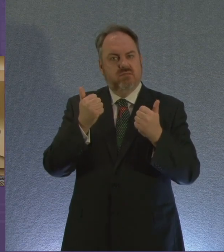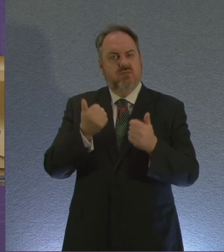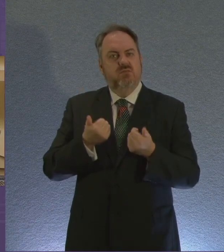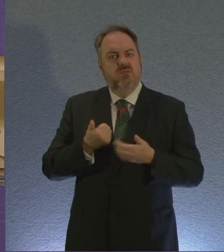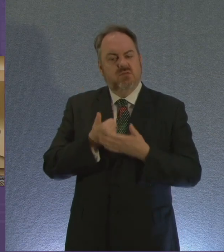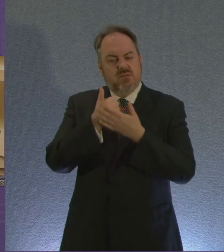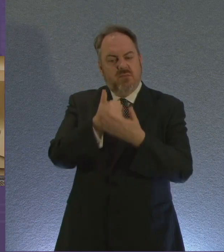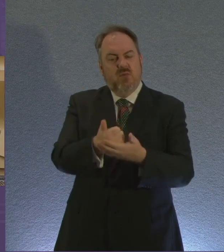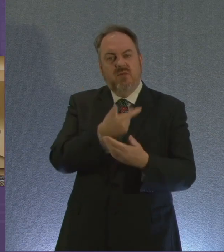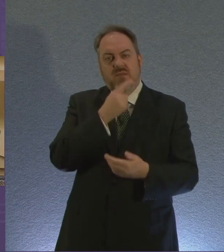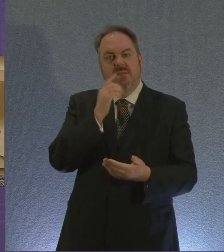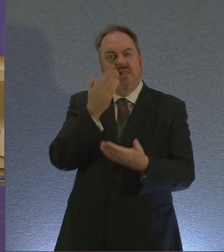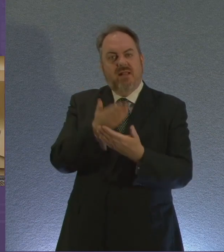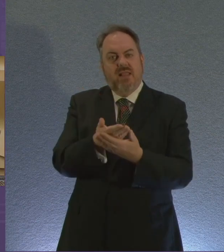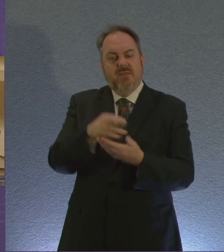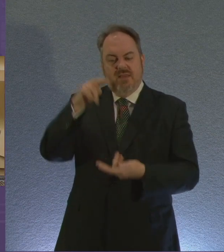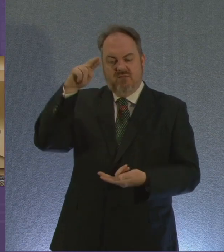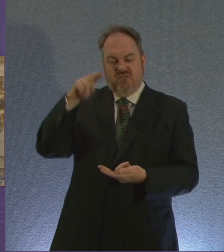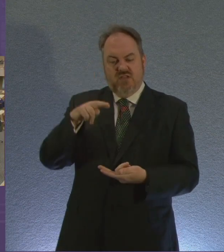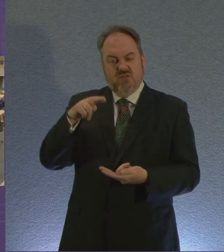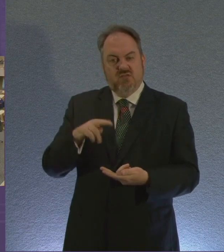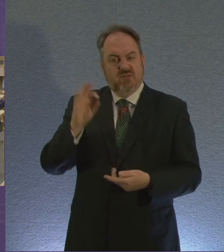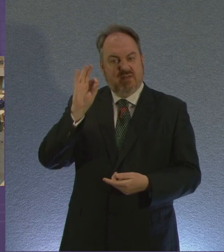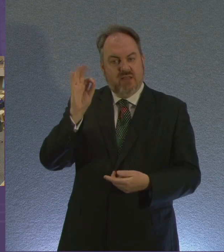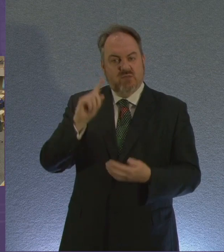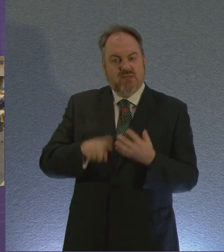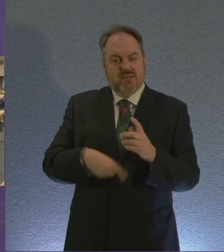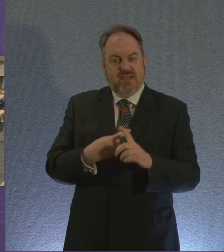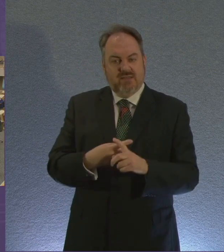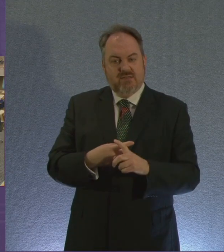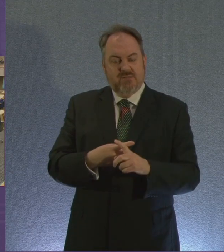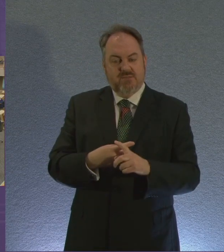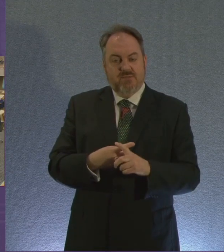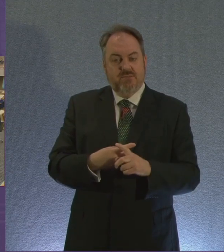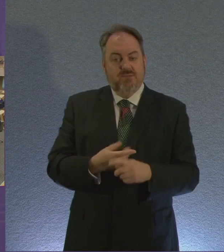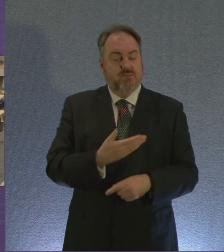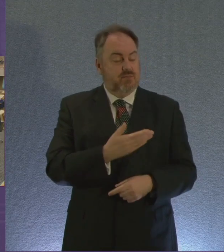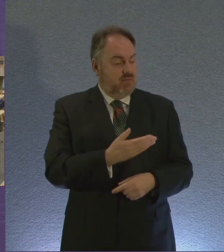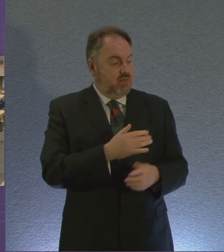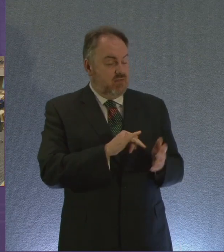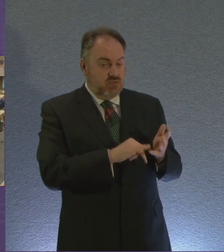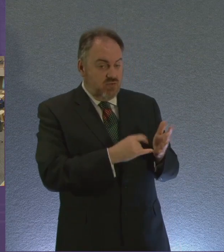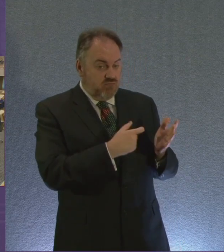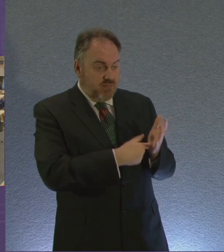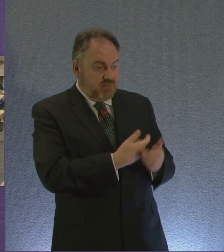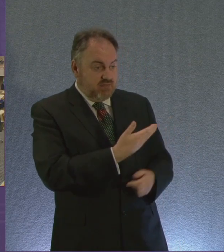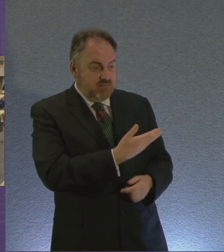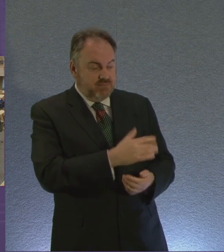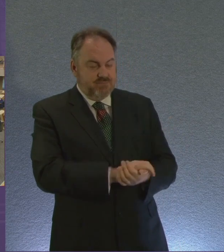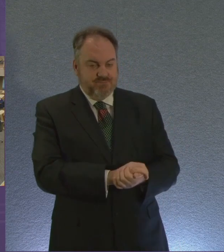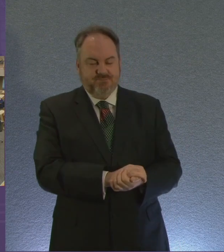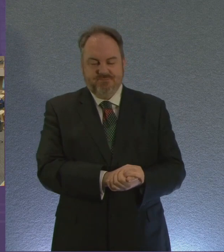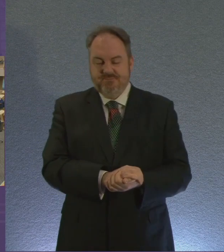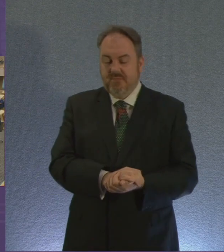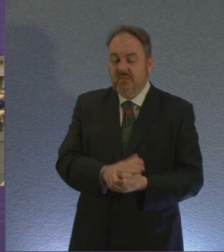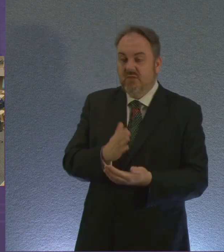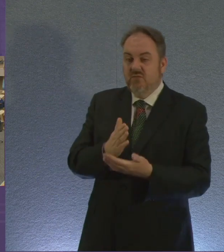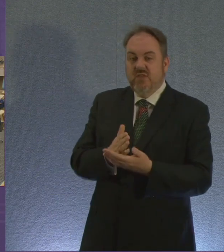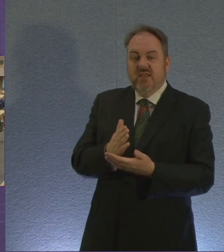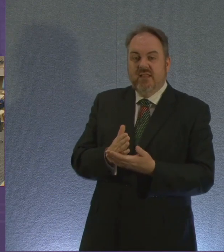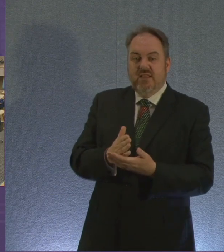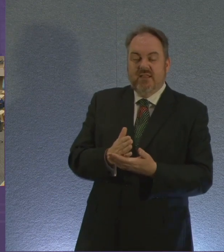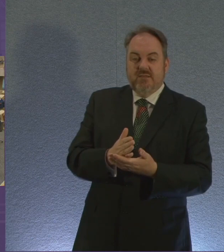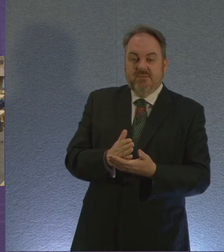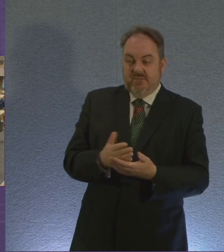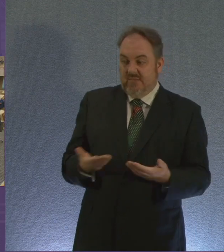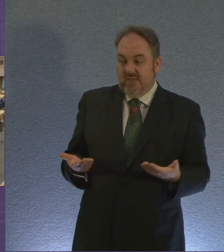they're eligible and are encouraged to apply. Shona Robson, followed by Rona Mackay. We clearly couldn't have had a situation